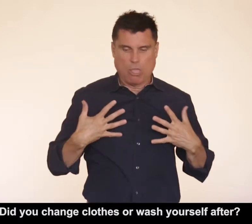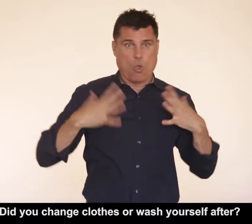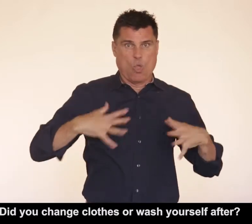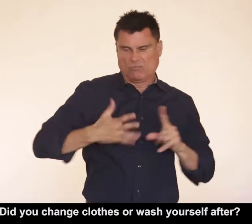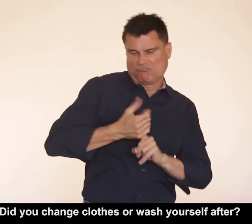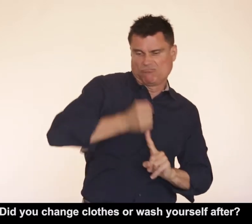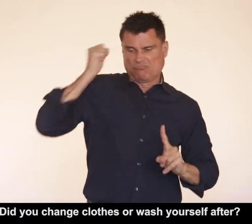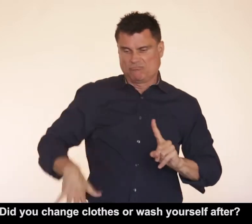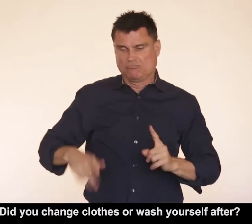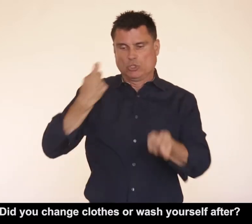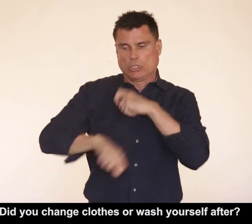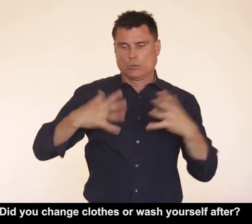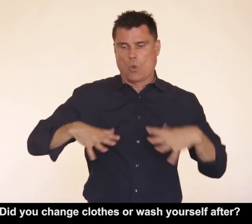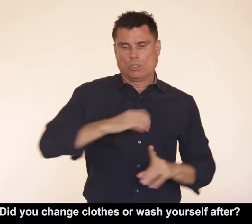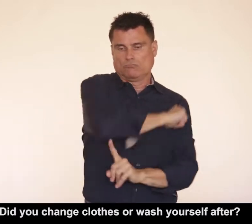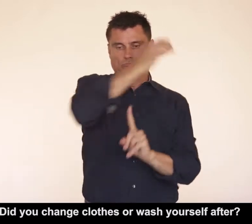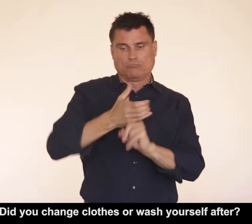Did you change clothes or wash yourself after?